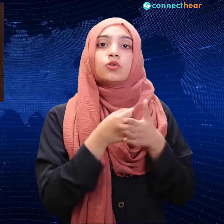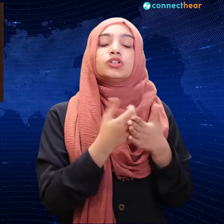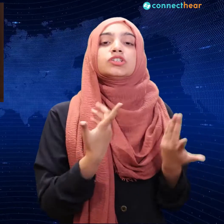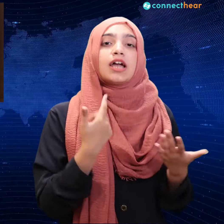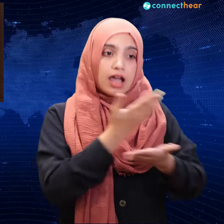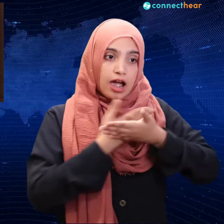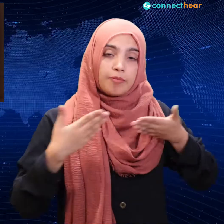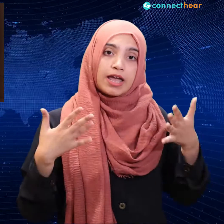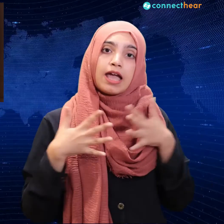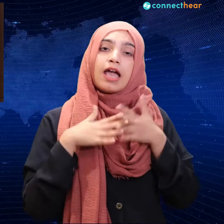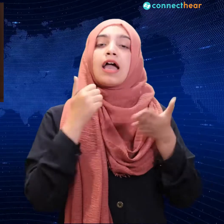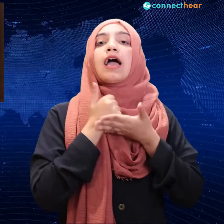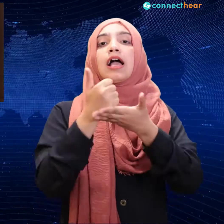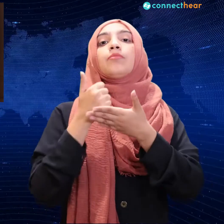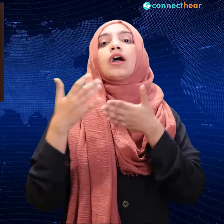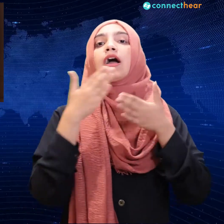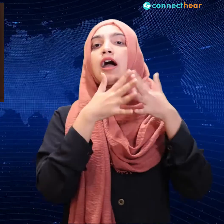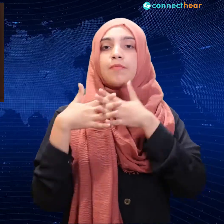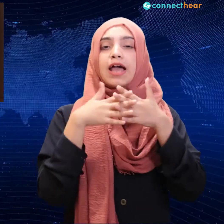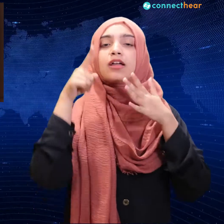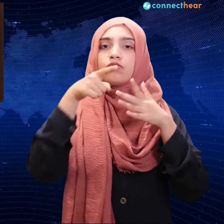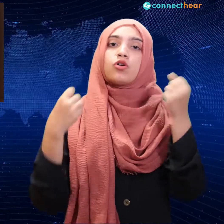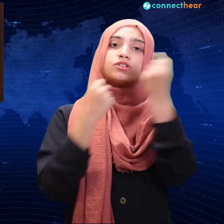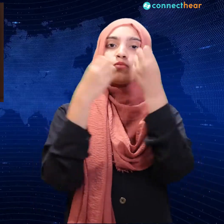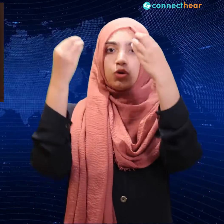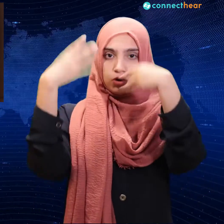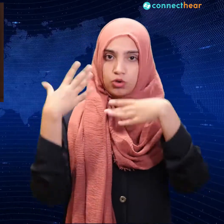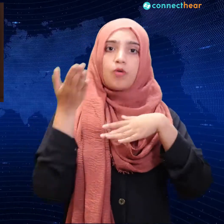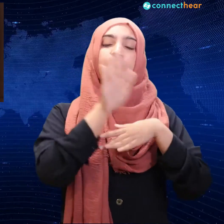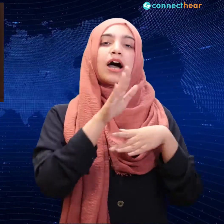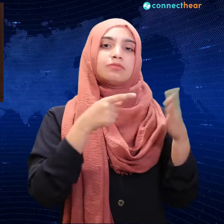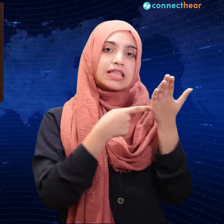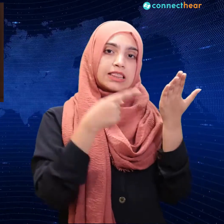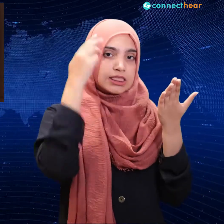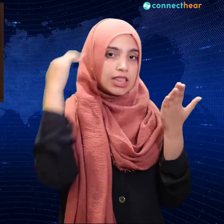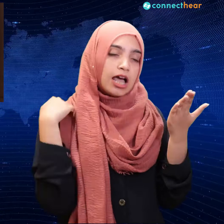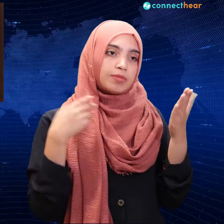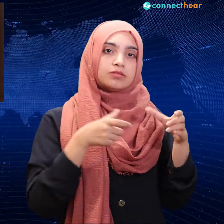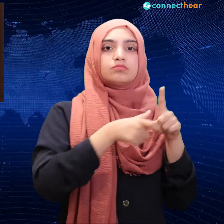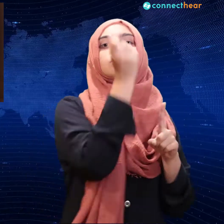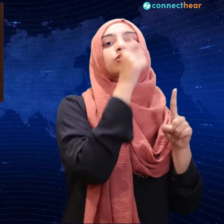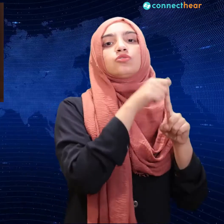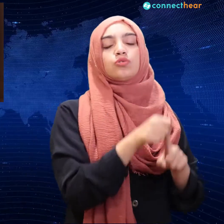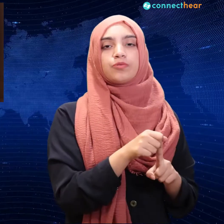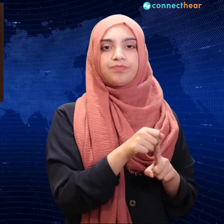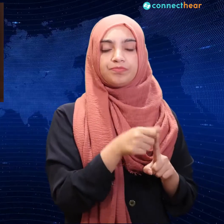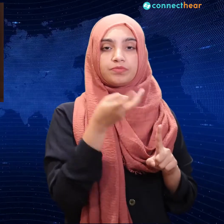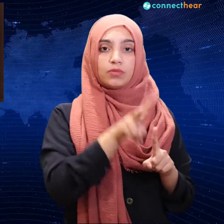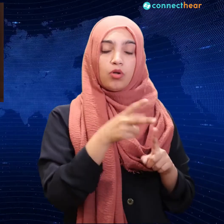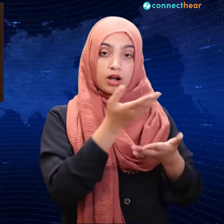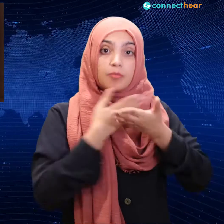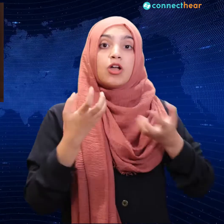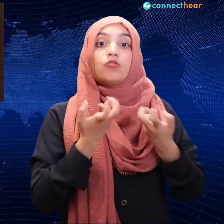by a pro-Indian government. And unfortunately, General Musharraf did this, not for the interest of the people of Pakistan. Because